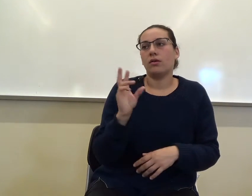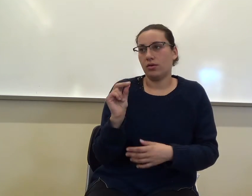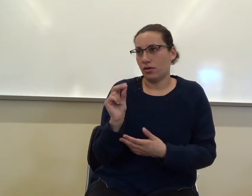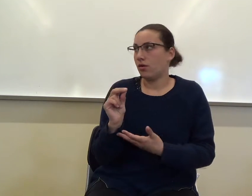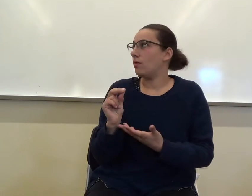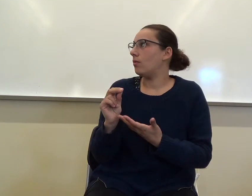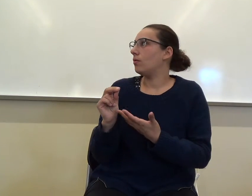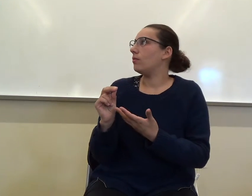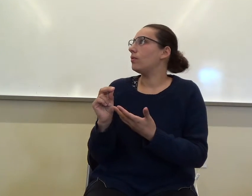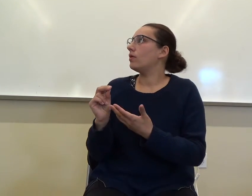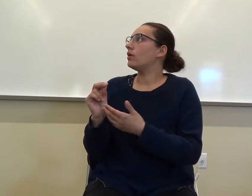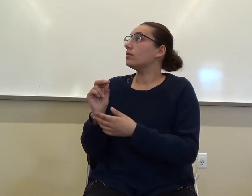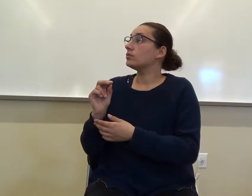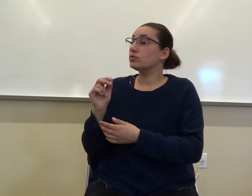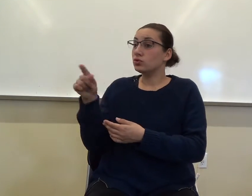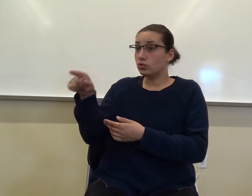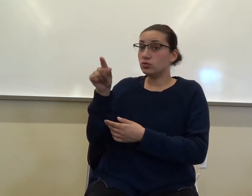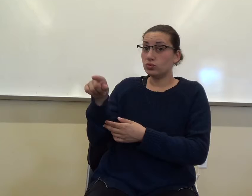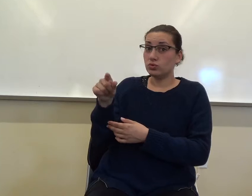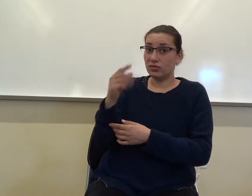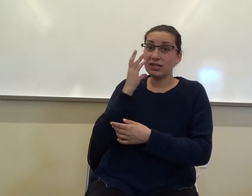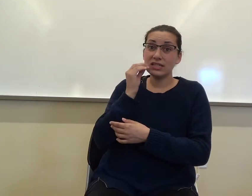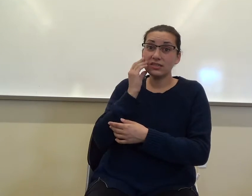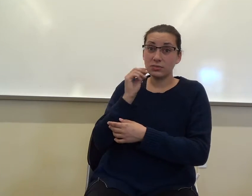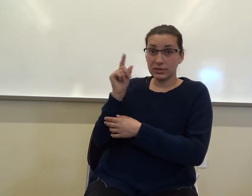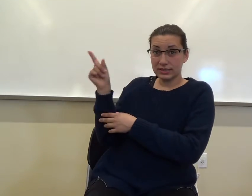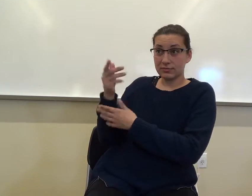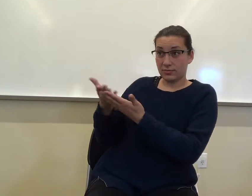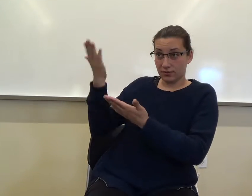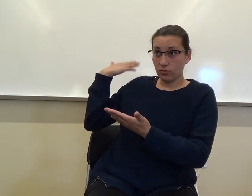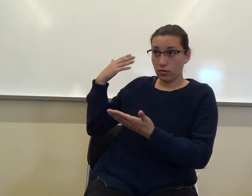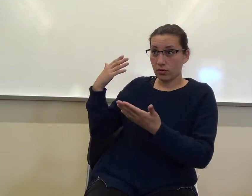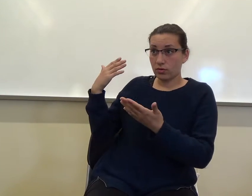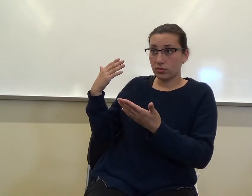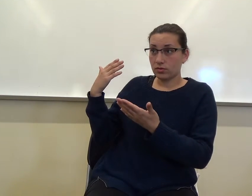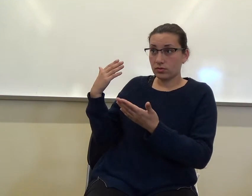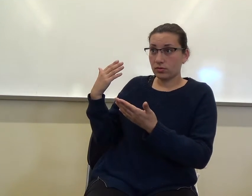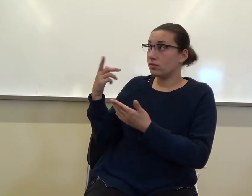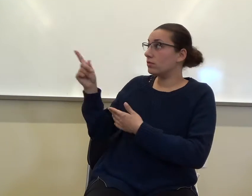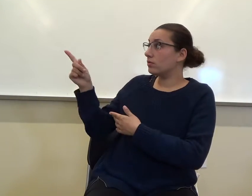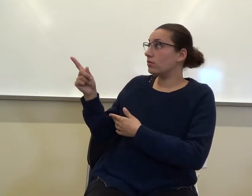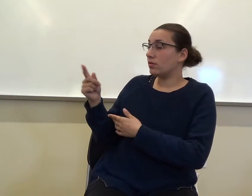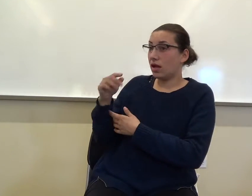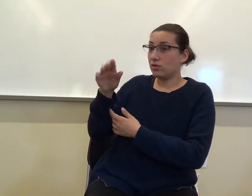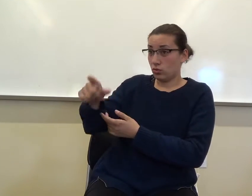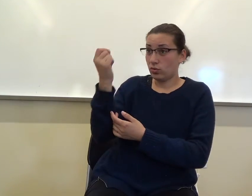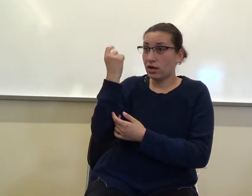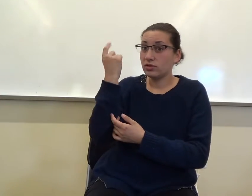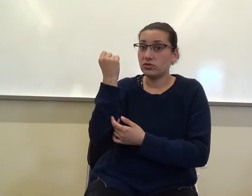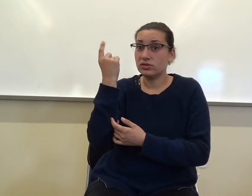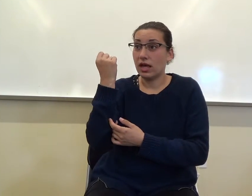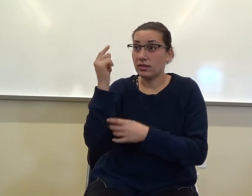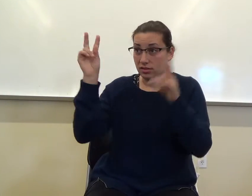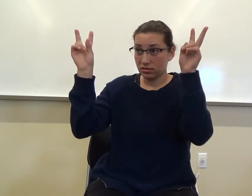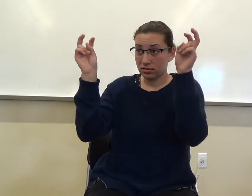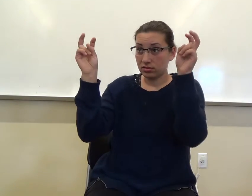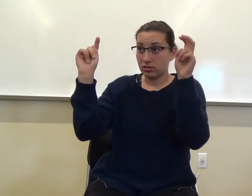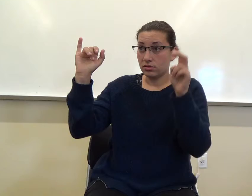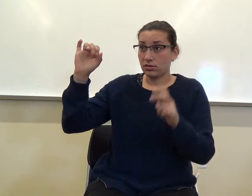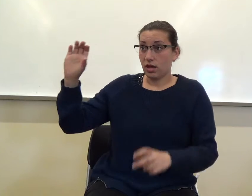this. If you have done this, and understood what the topic is and what it's trying to